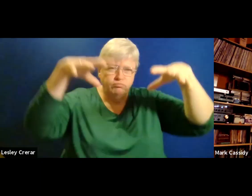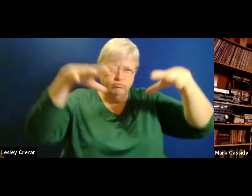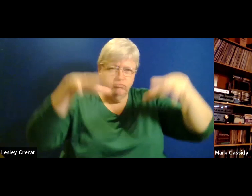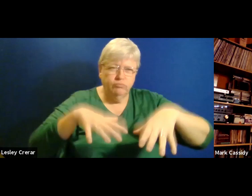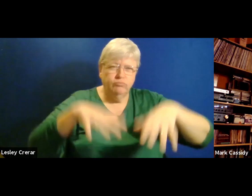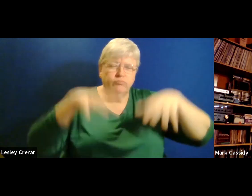rattling on rooftops.